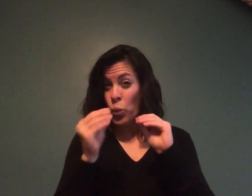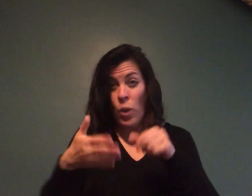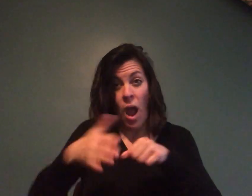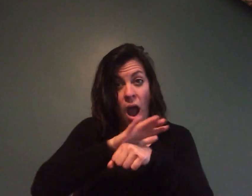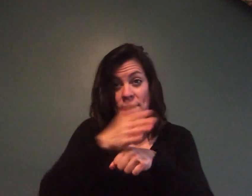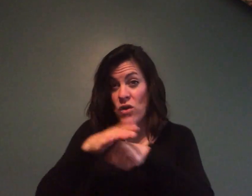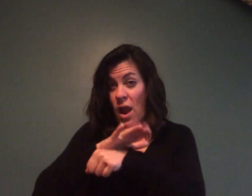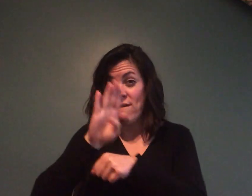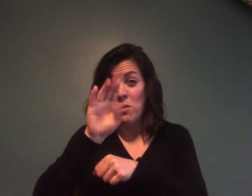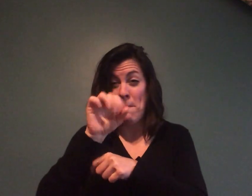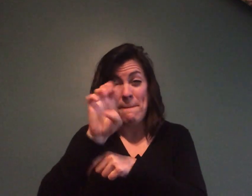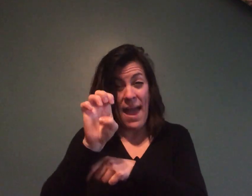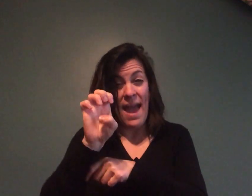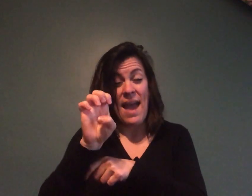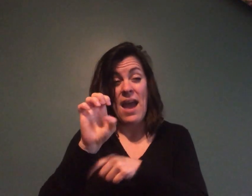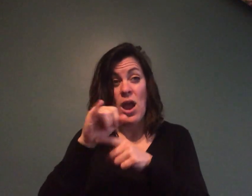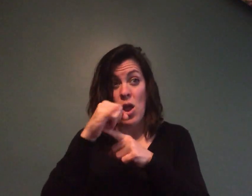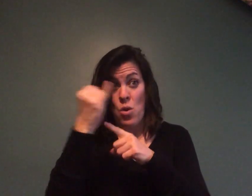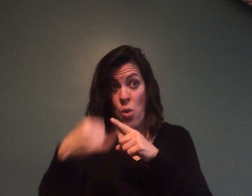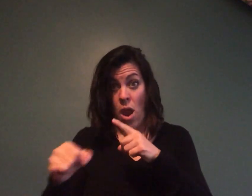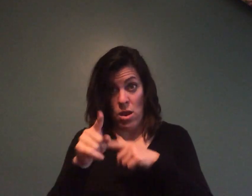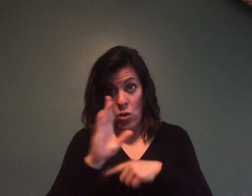No. Why?